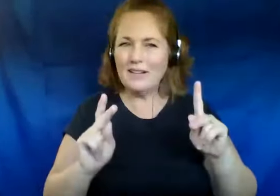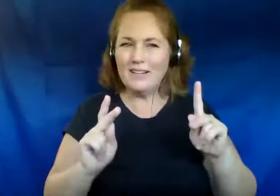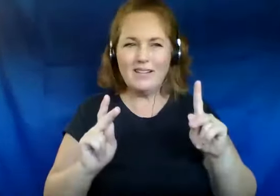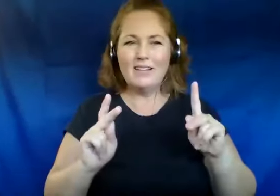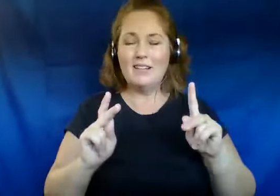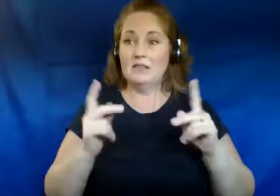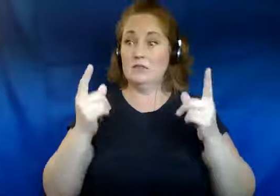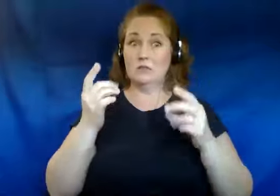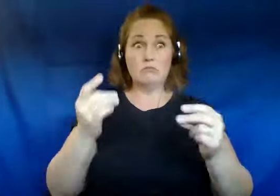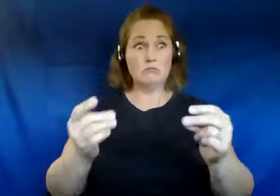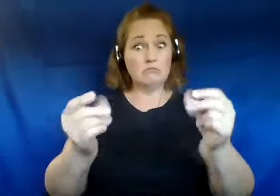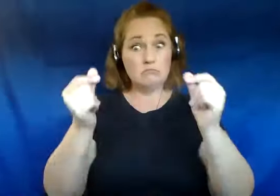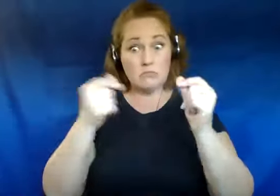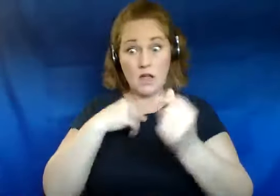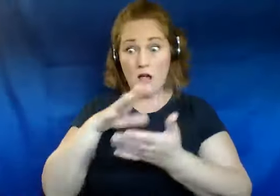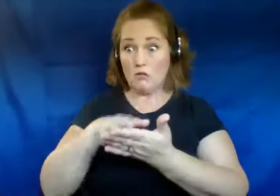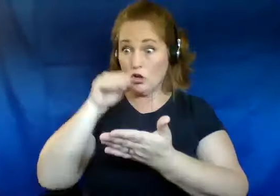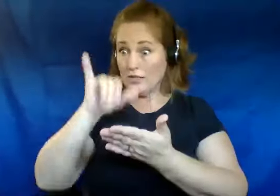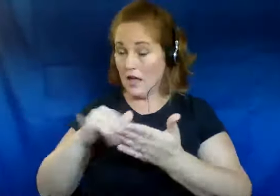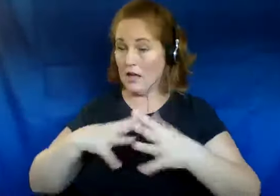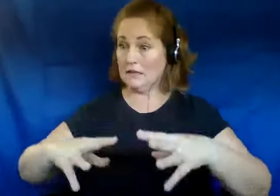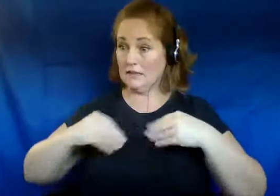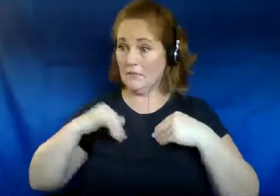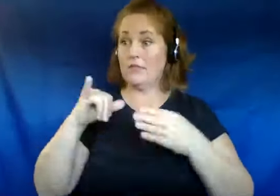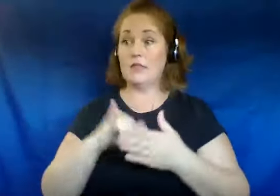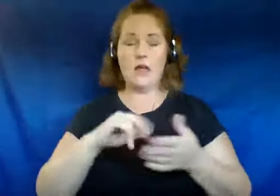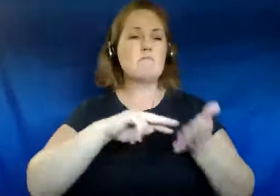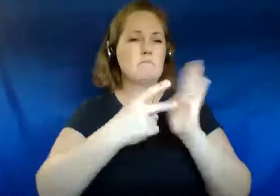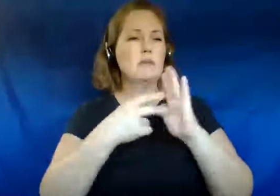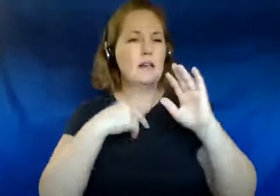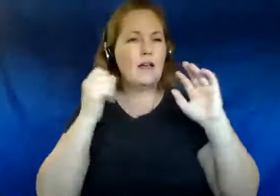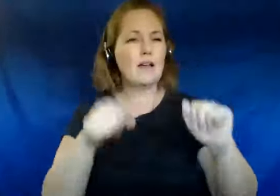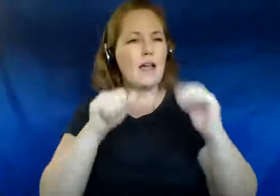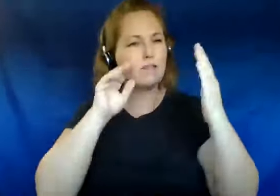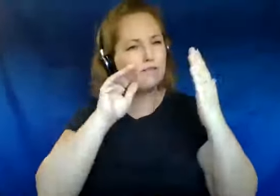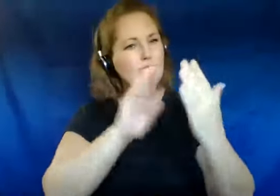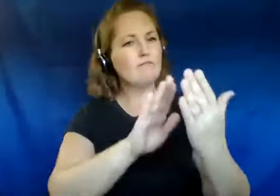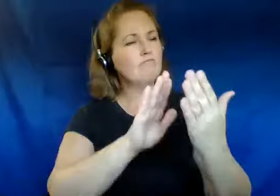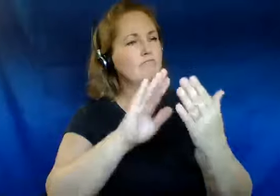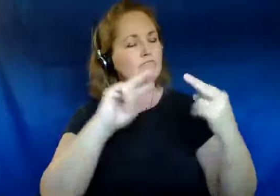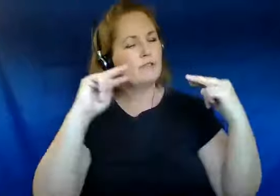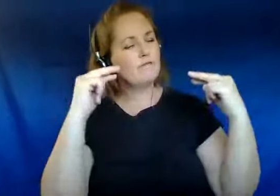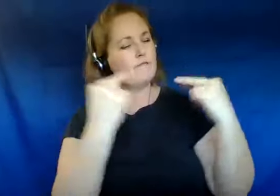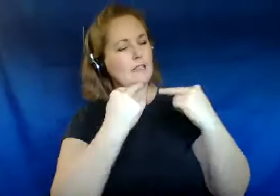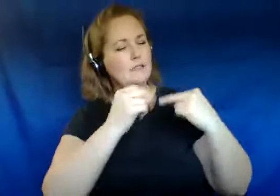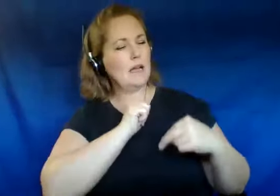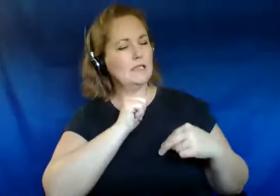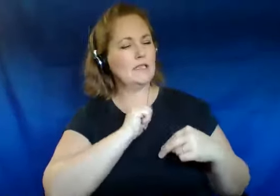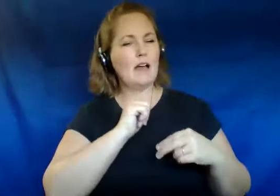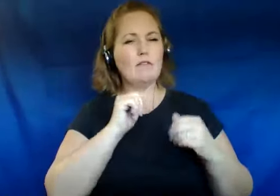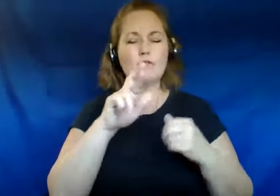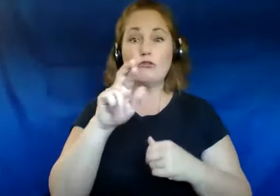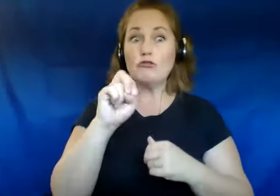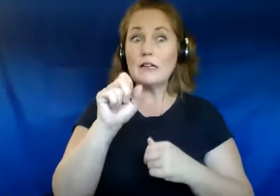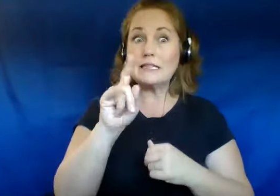I accept this fact, the sooner I will be able to face myself realistically one day at a